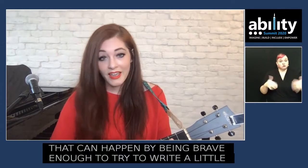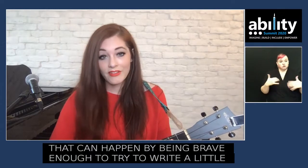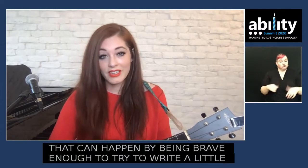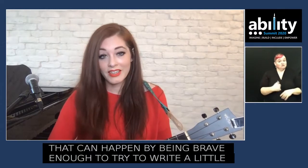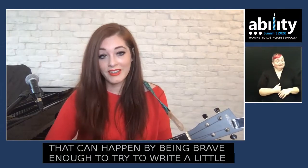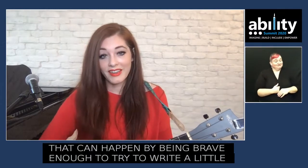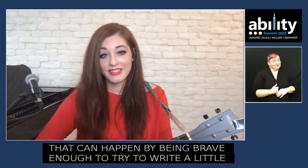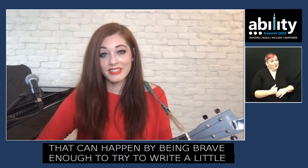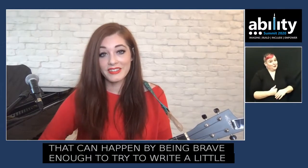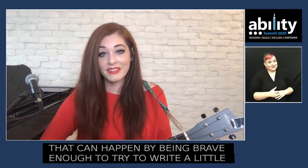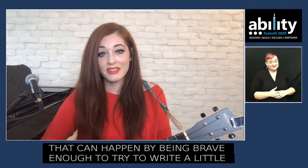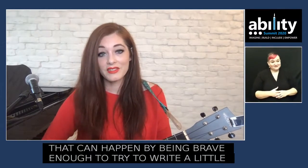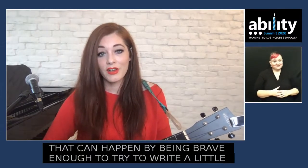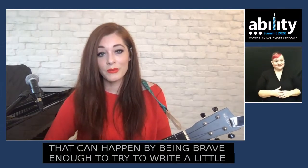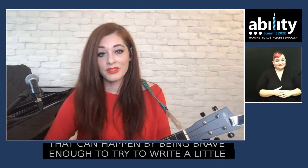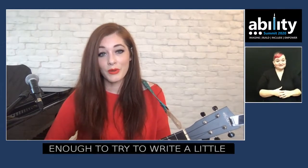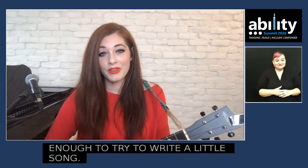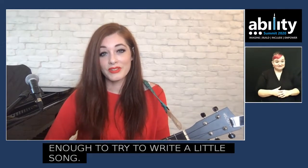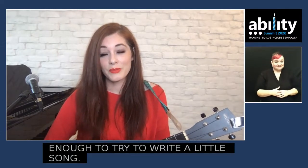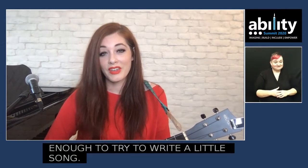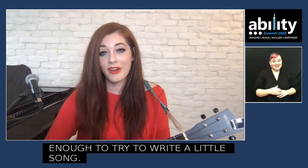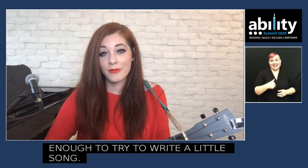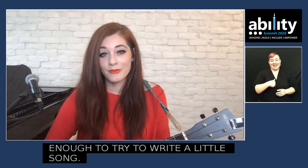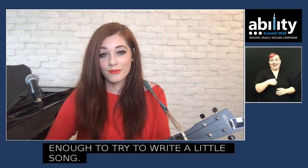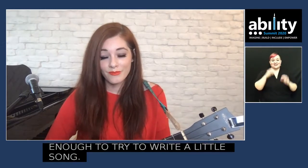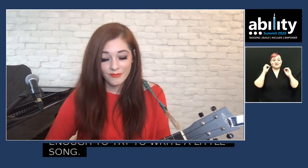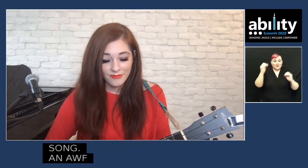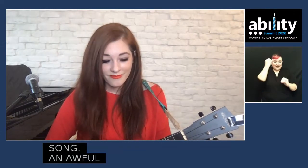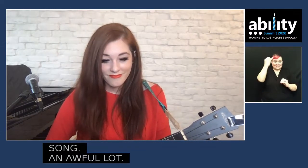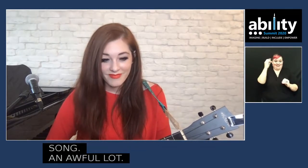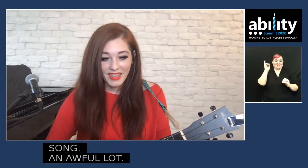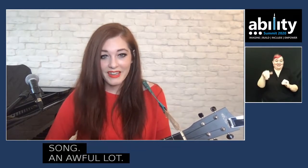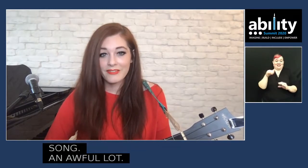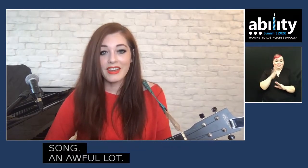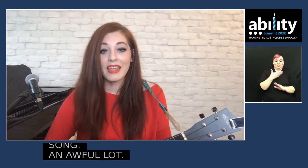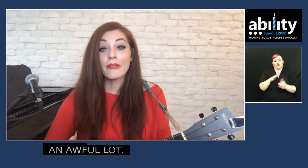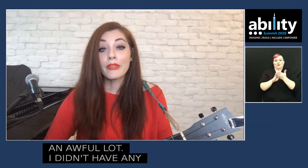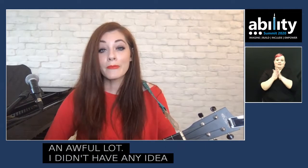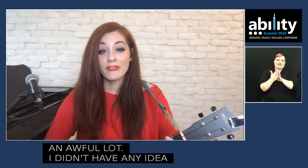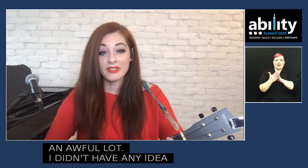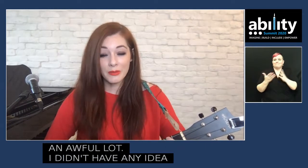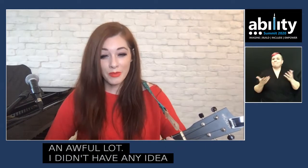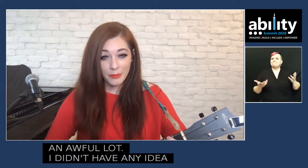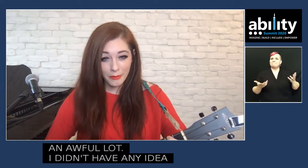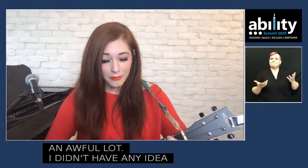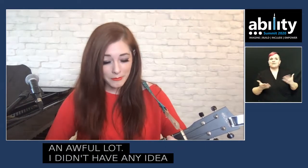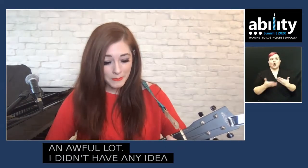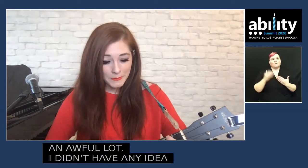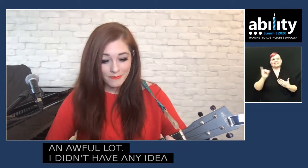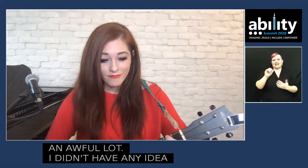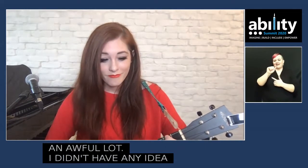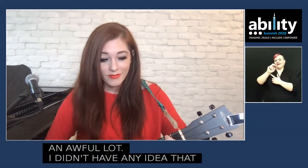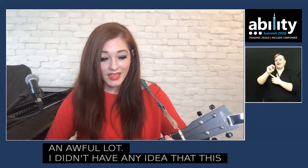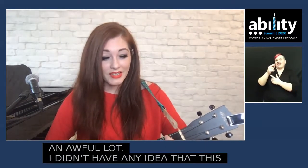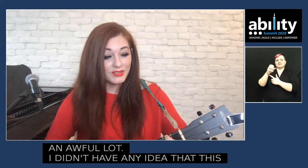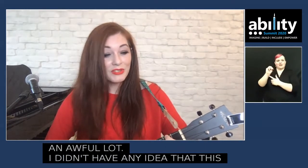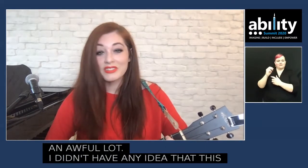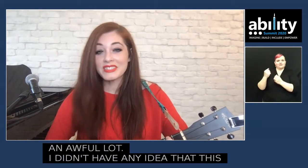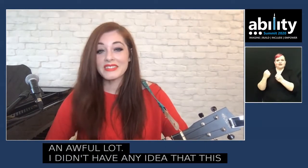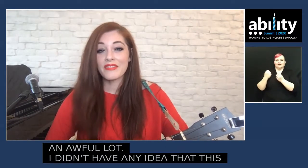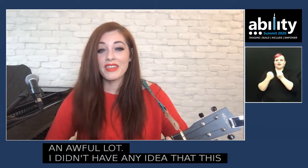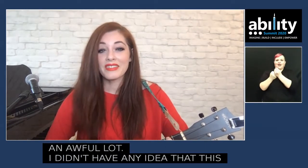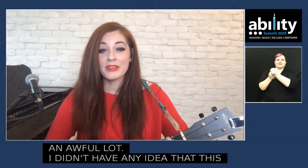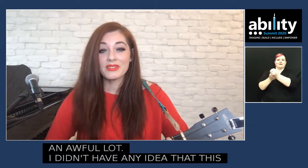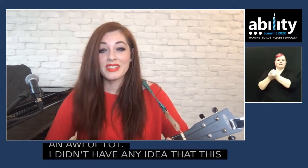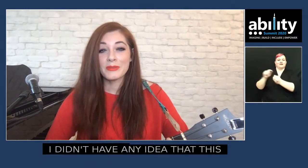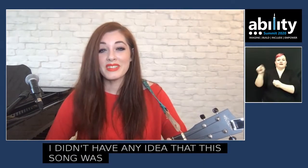I didn't have any idea that this song was going to become kind of an anthem for some people. And I